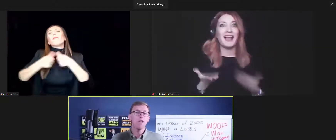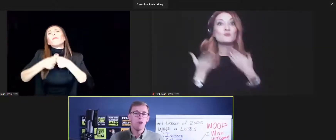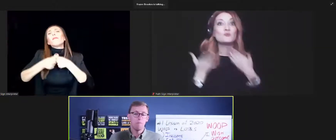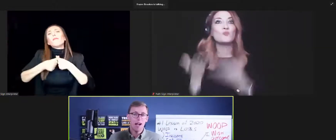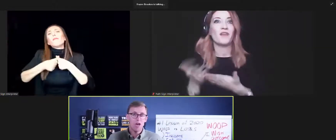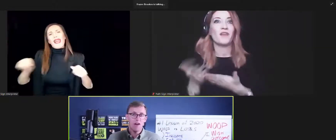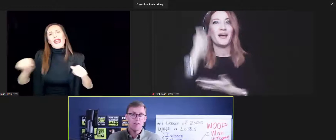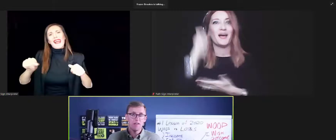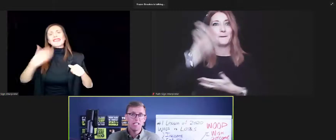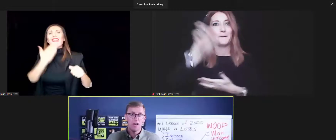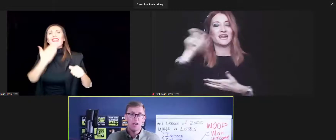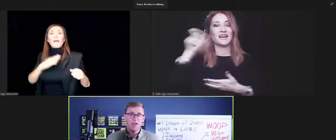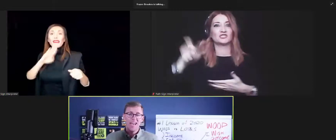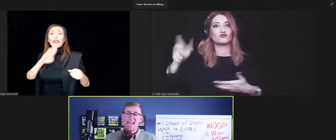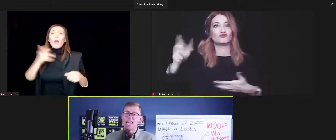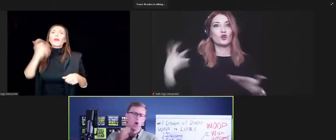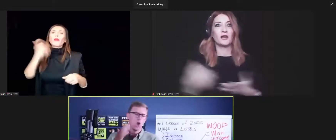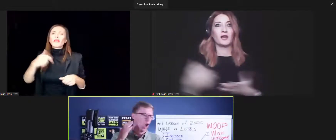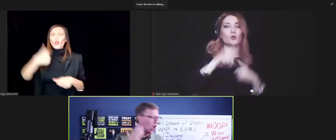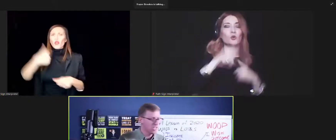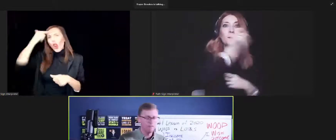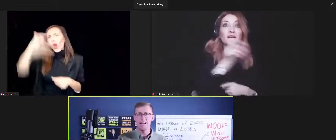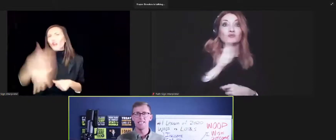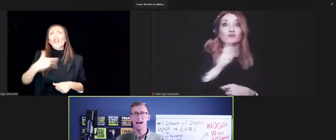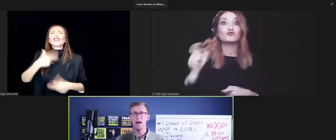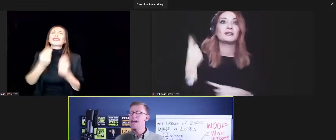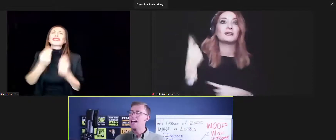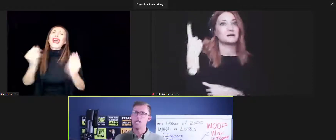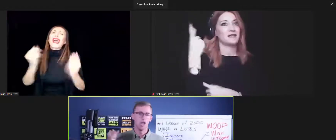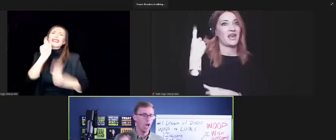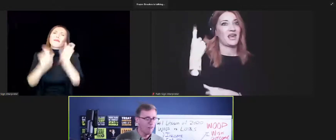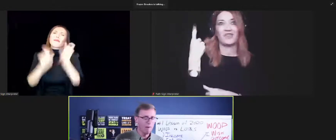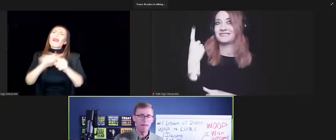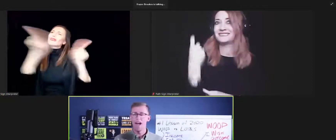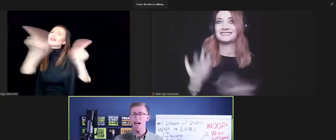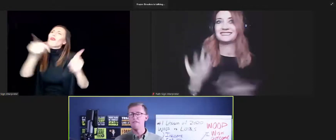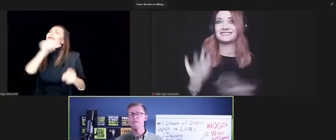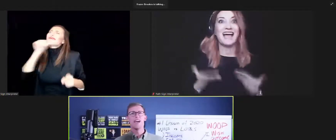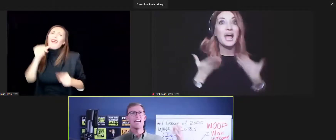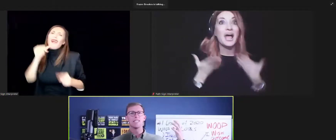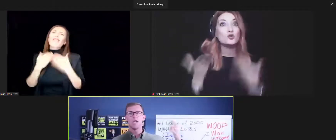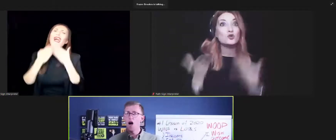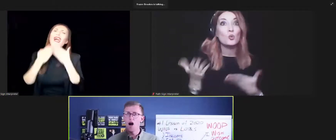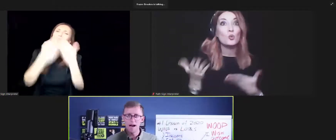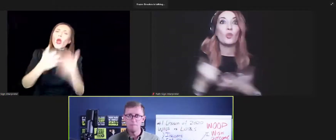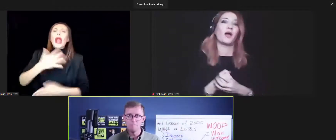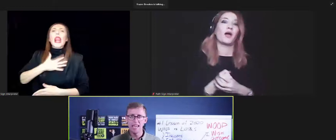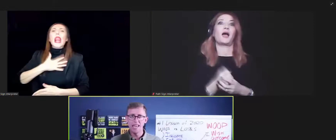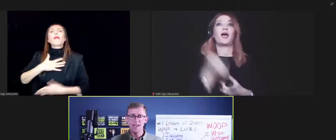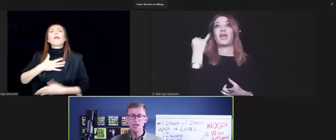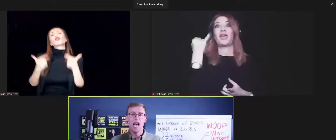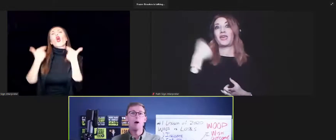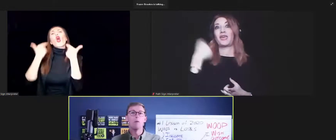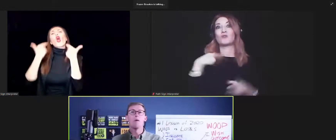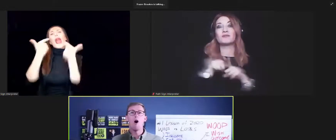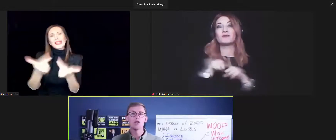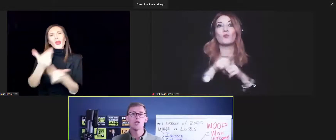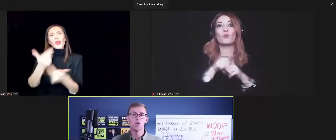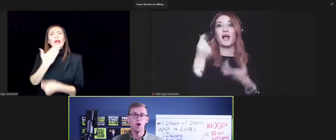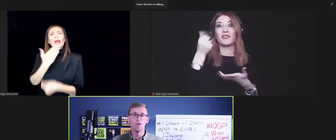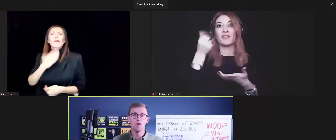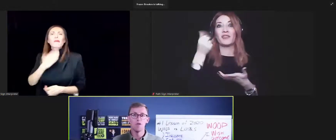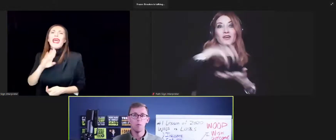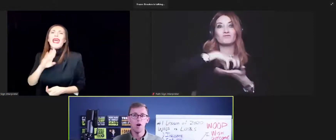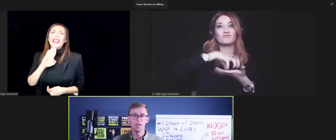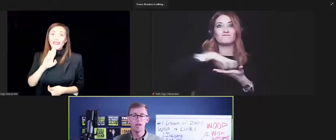my charity donation is a lot of my time. It's a lot of my effort. It's a lot of my money to help network marketers all